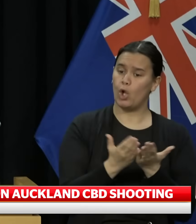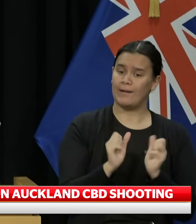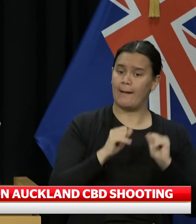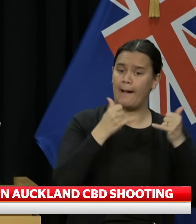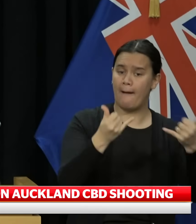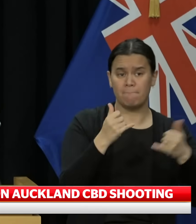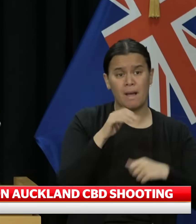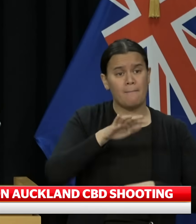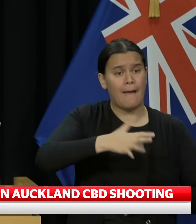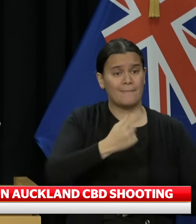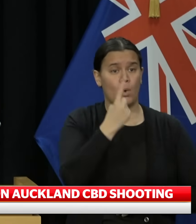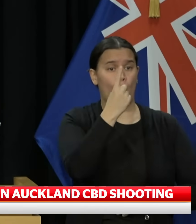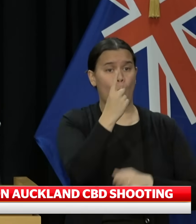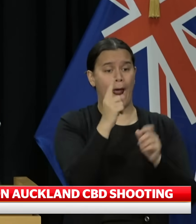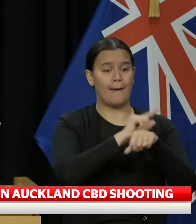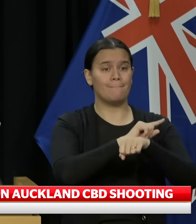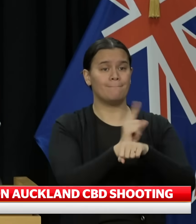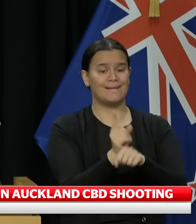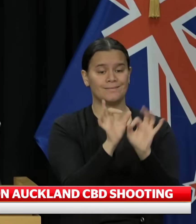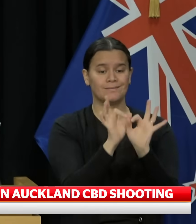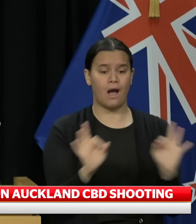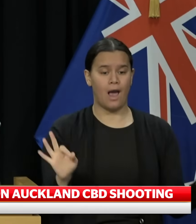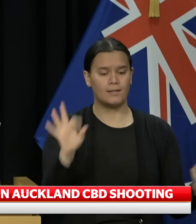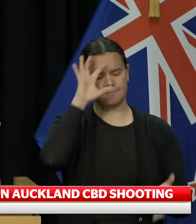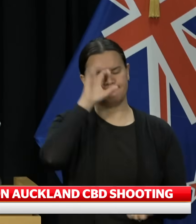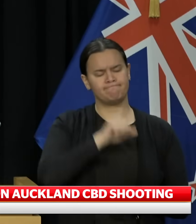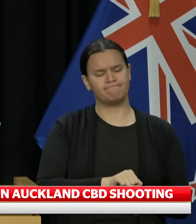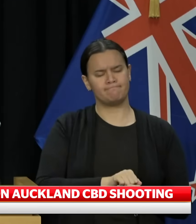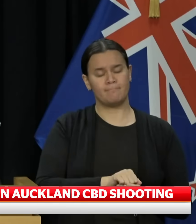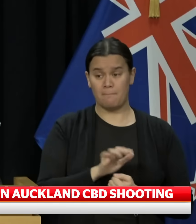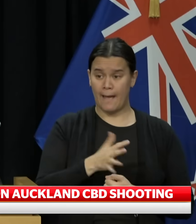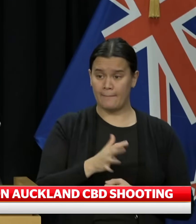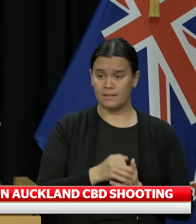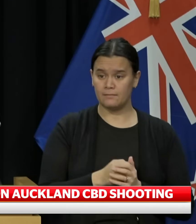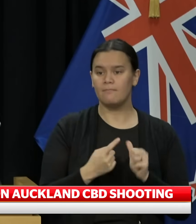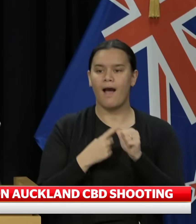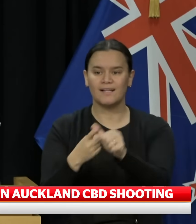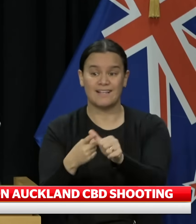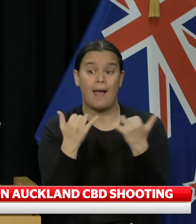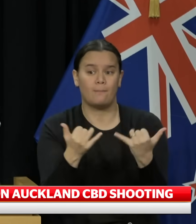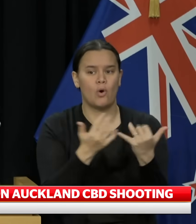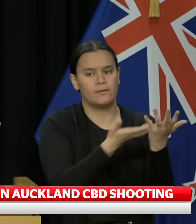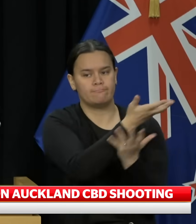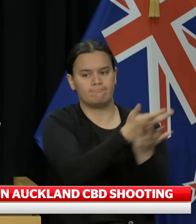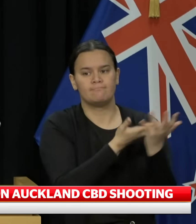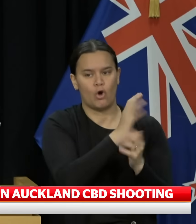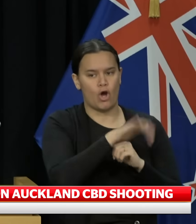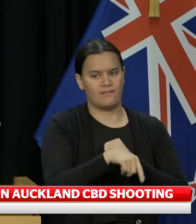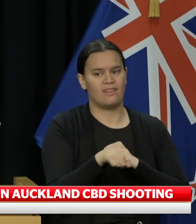game tonight? There are conversations taking place now about how best to acknowledge what has happened.